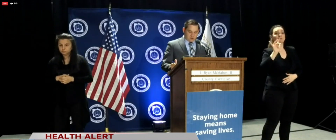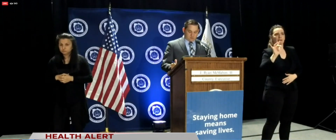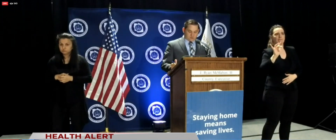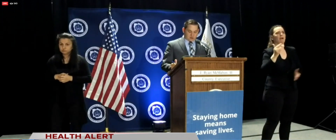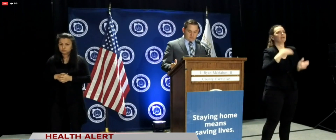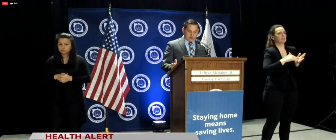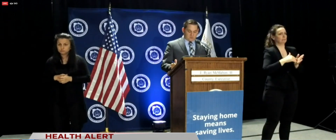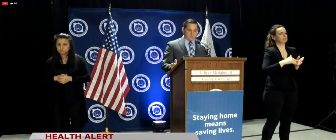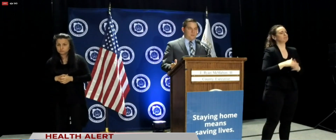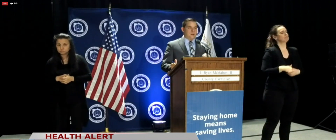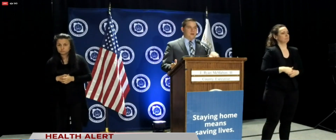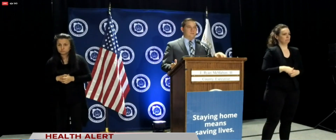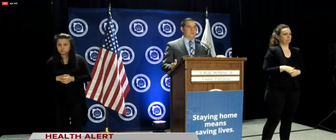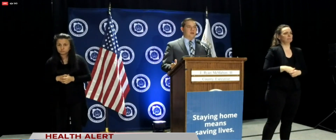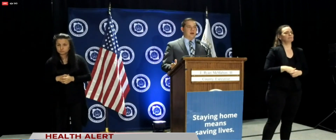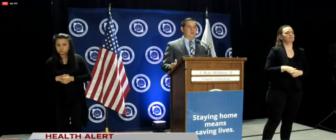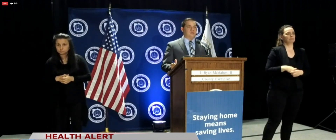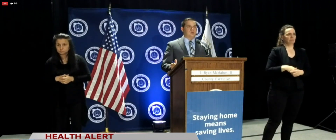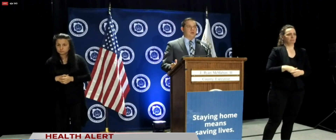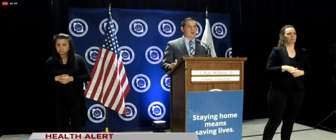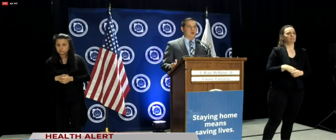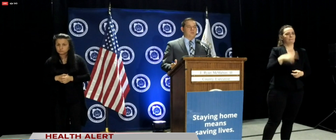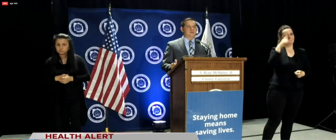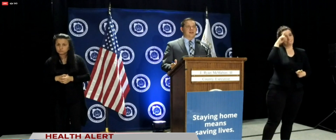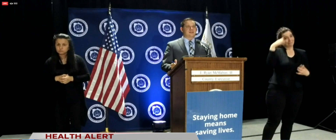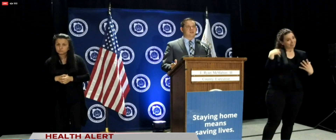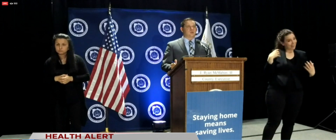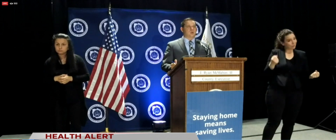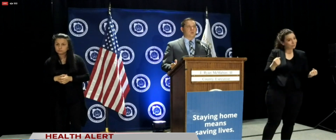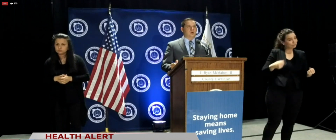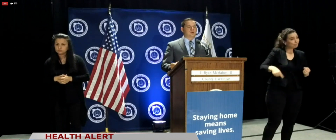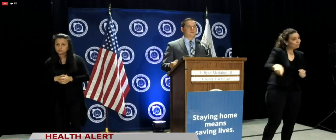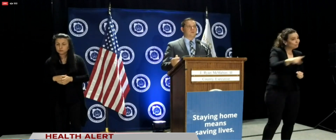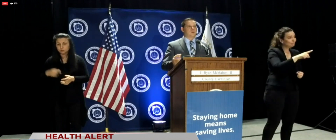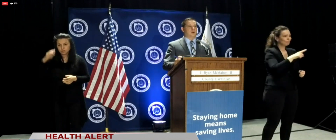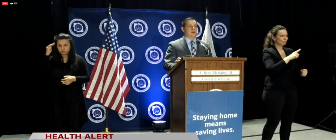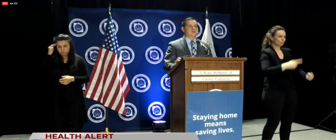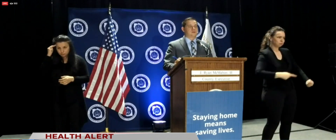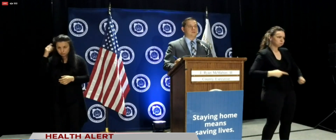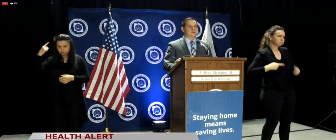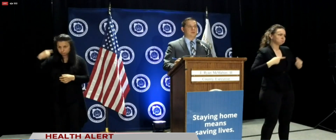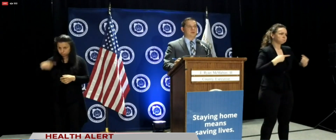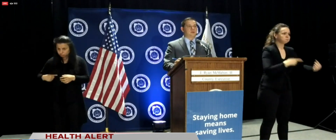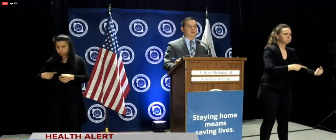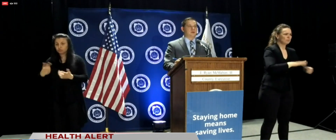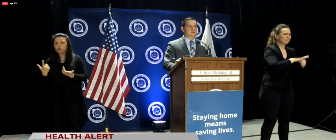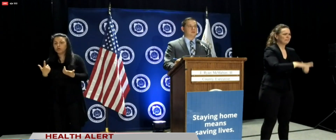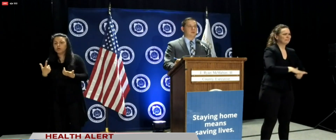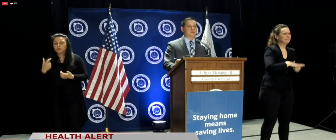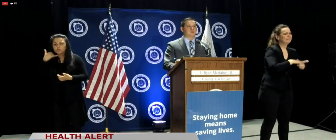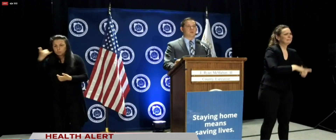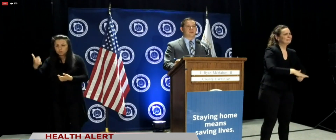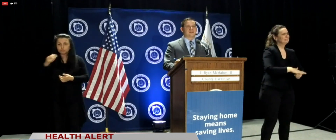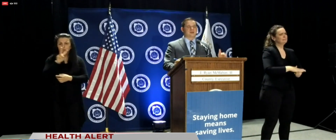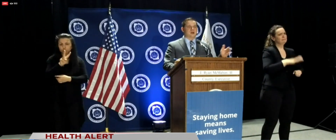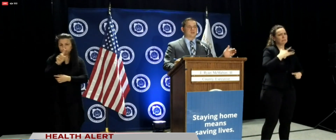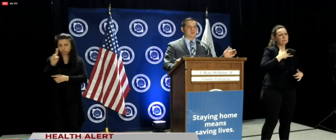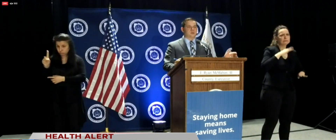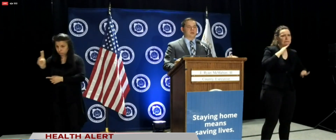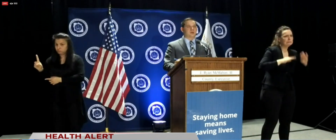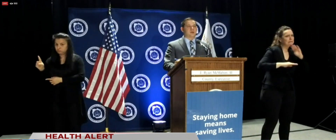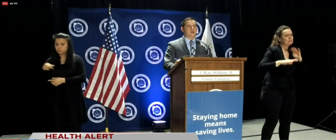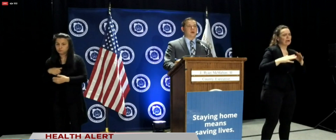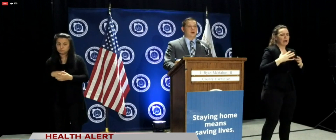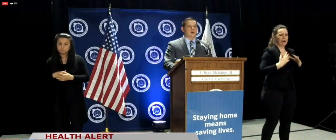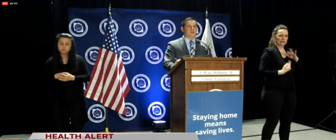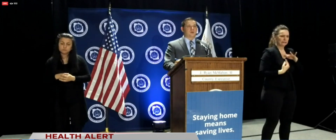Certainly, we've talked about mental health. Please contact 211 if you have some situations where you need to talk to